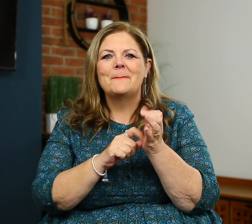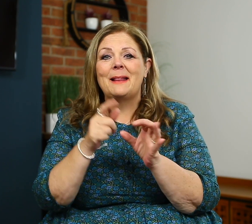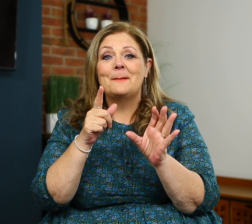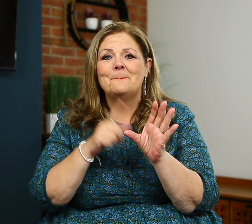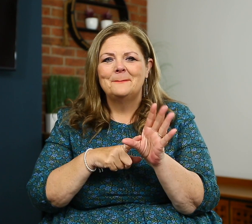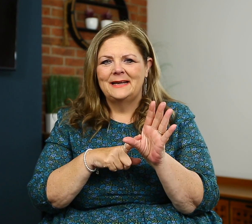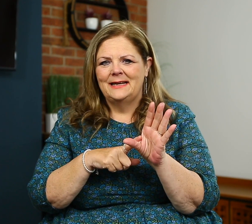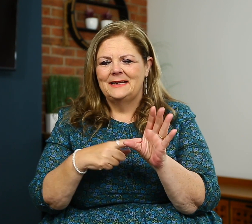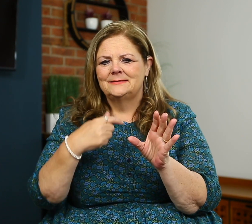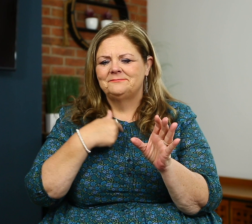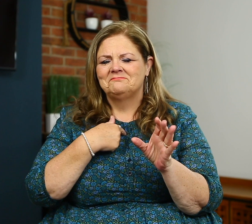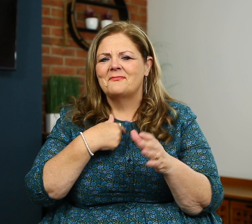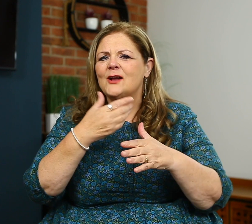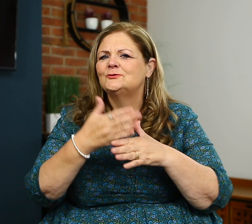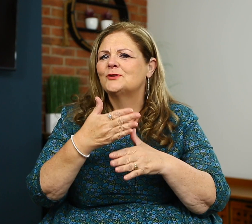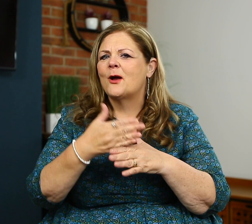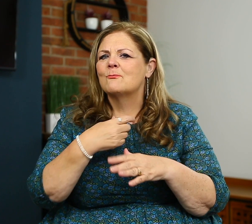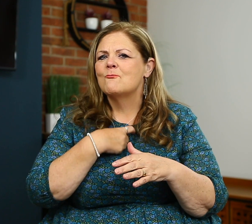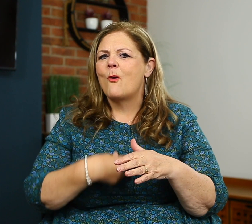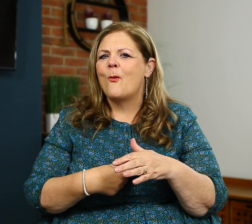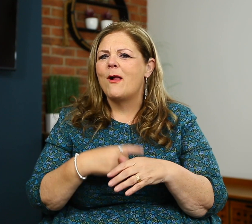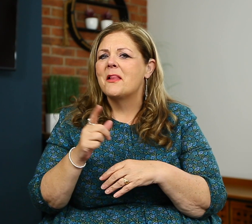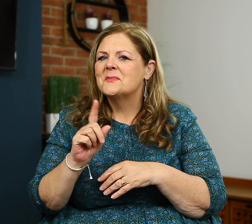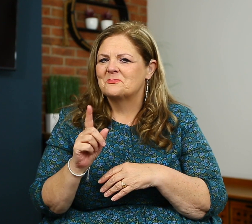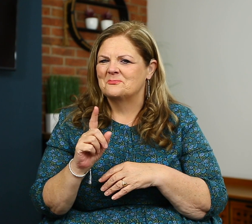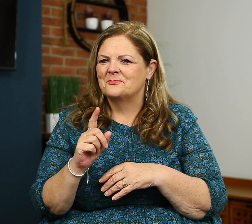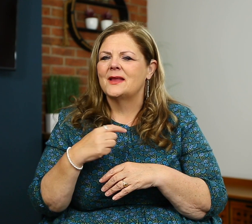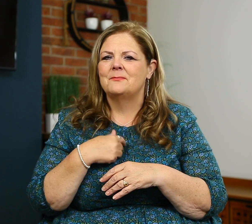and my job role is Senior Wellbeing Officer.